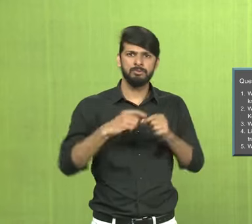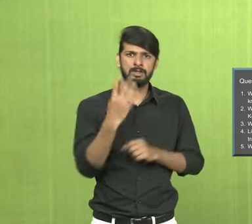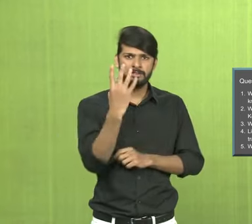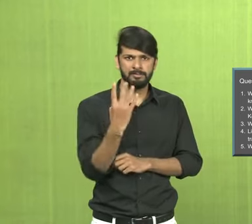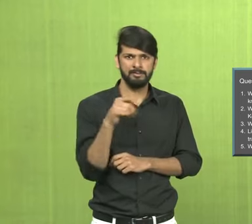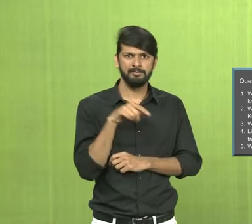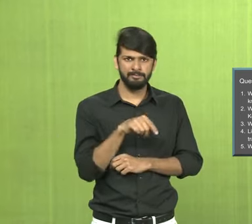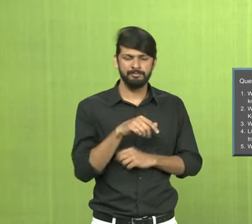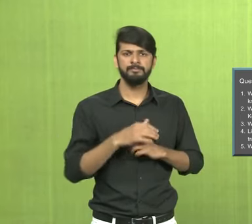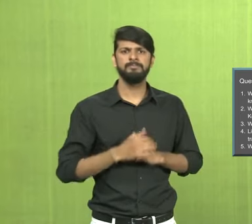Question number 4.